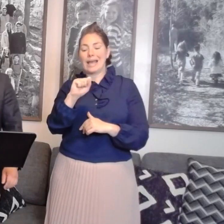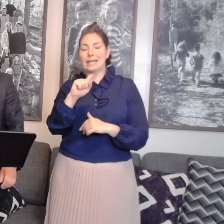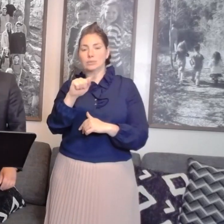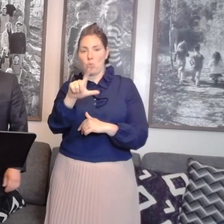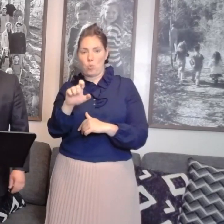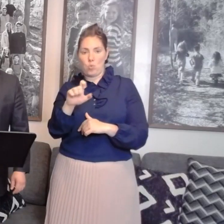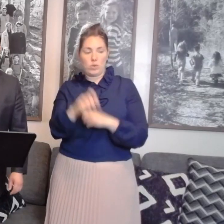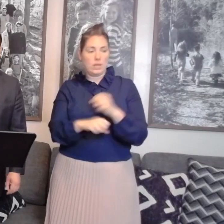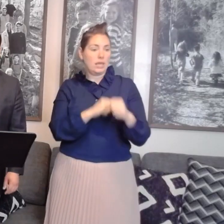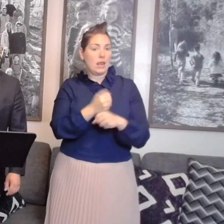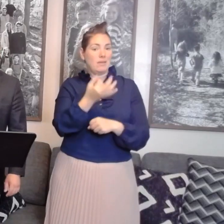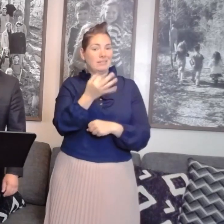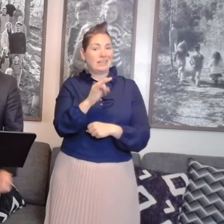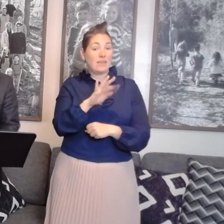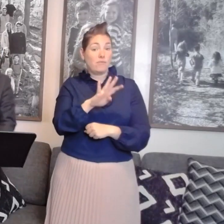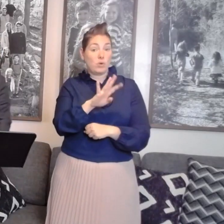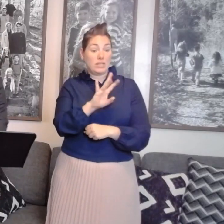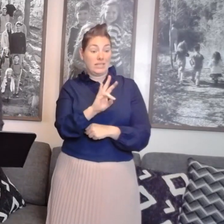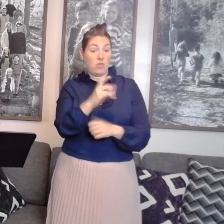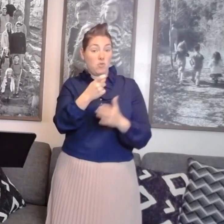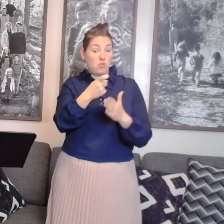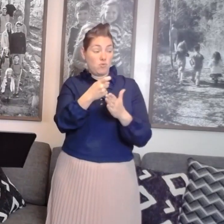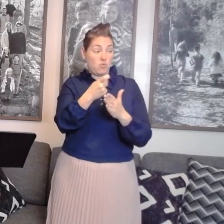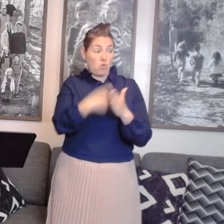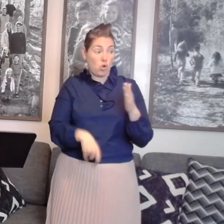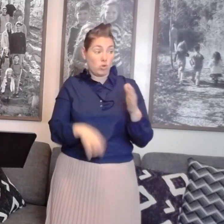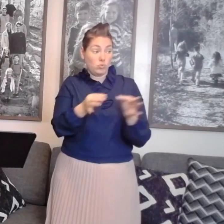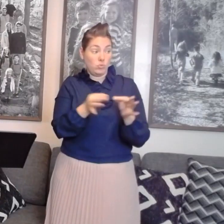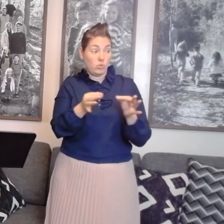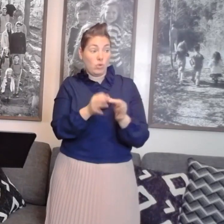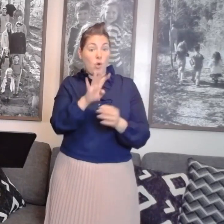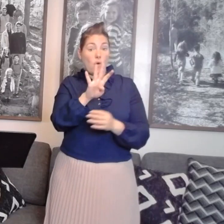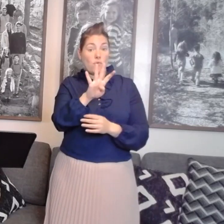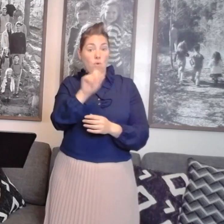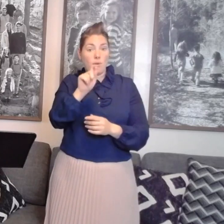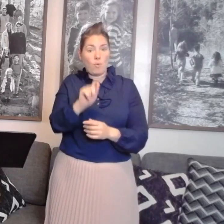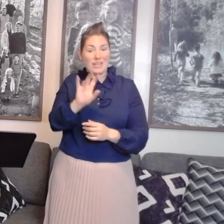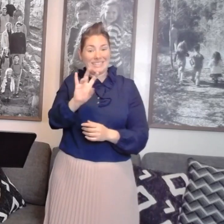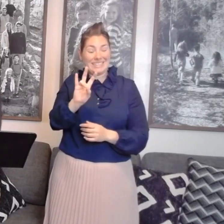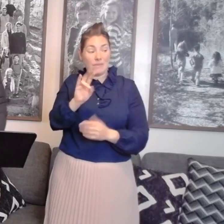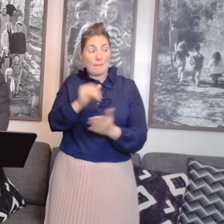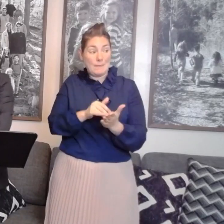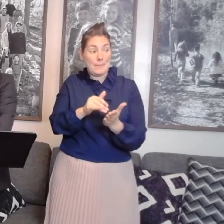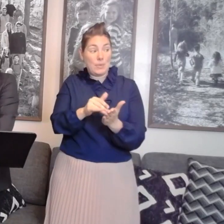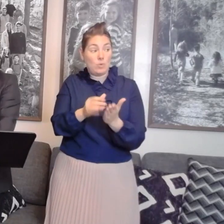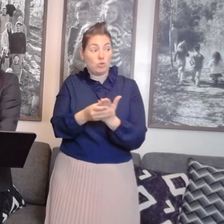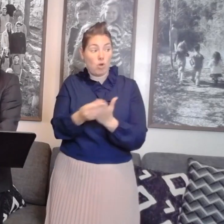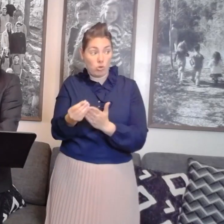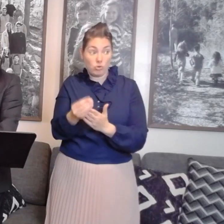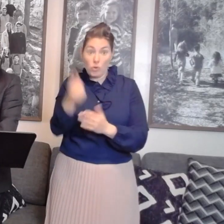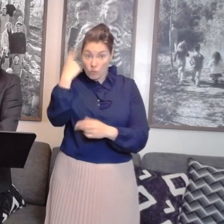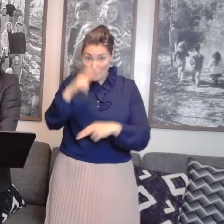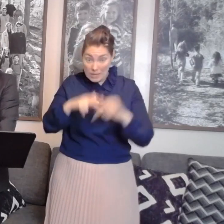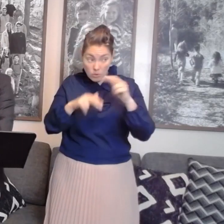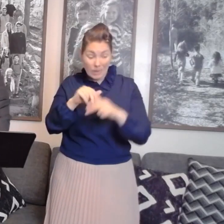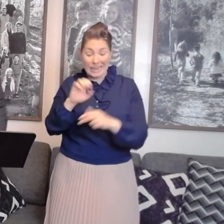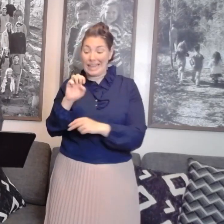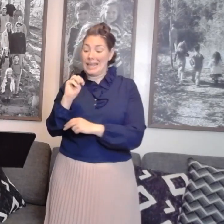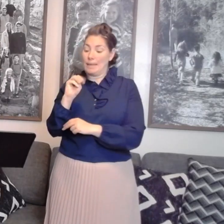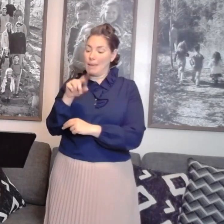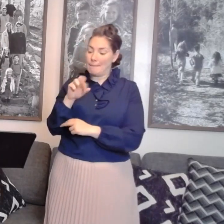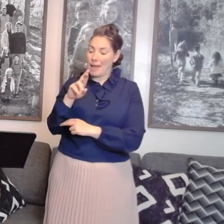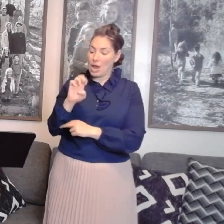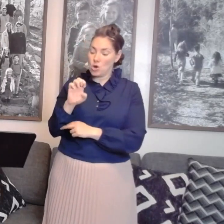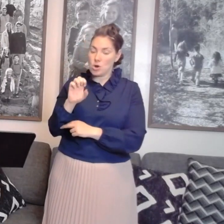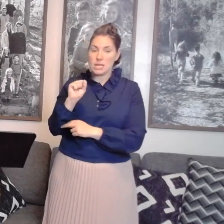1947 cost $4.7 million to build. The Empire State Building in New